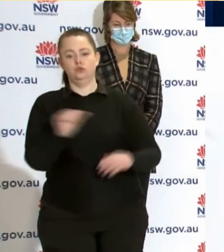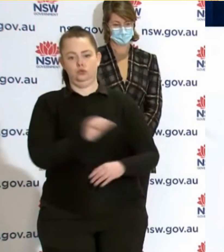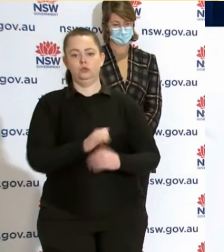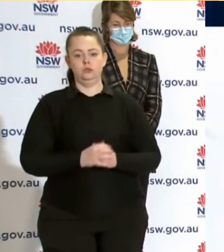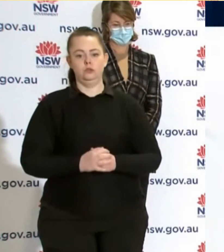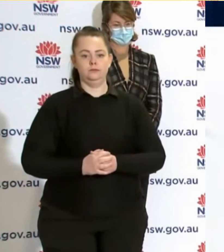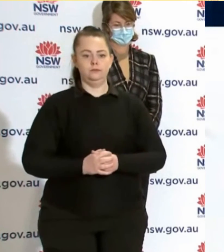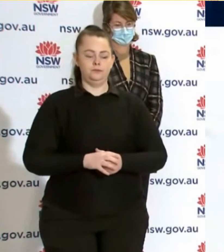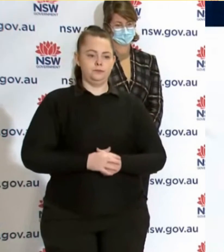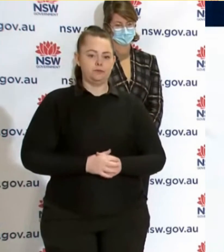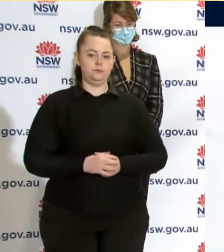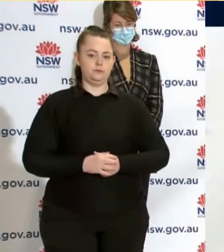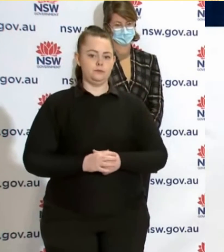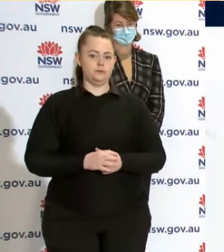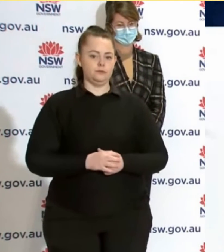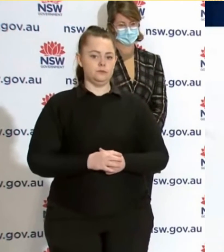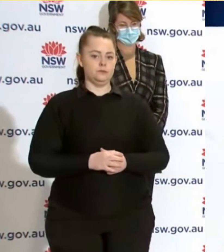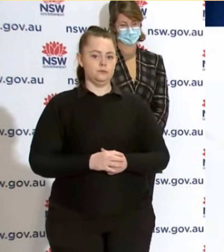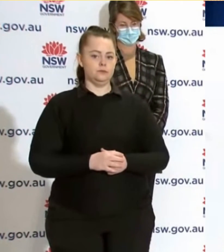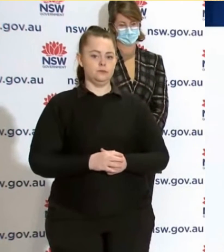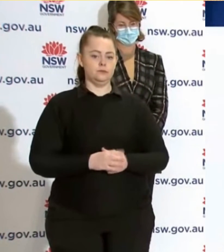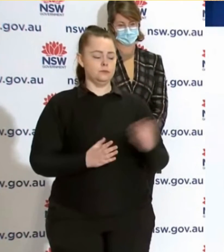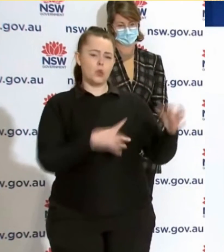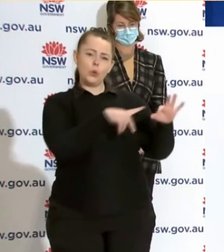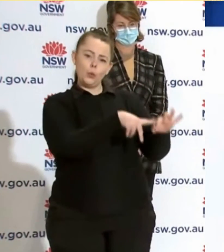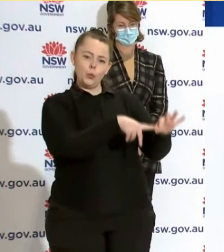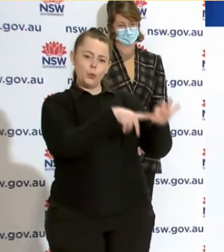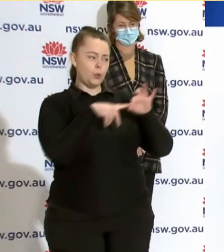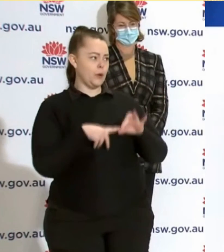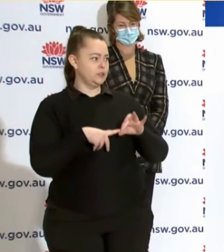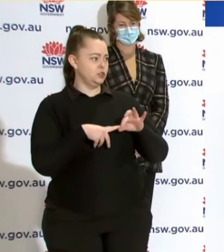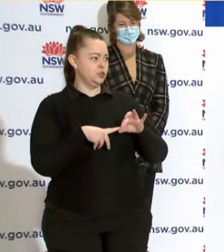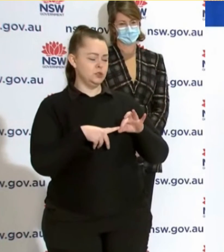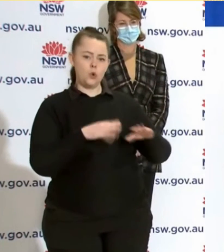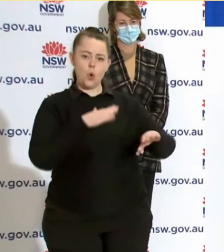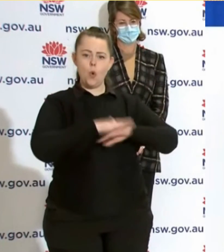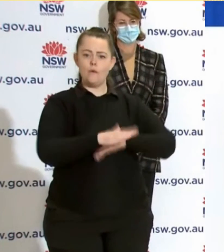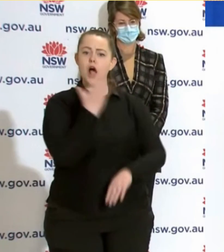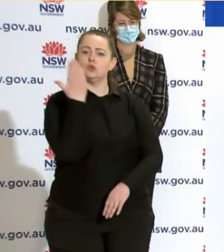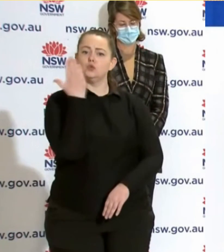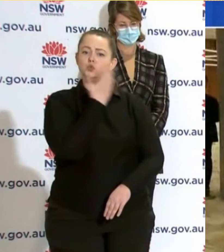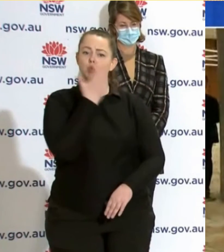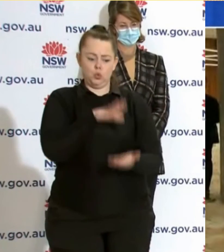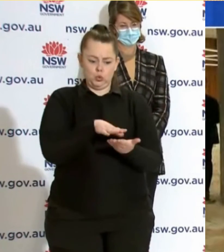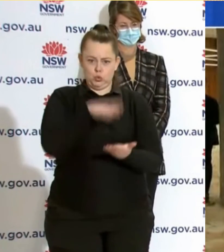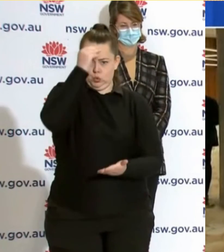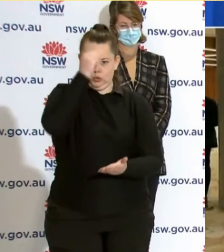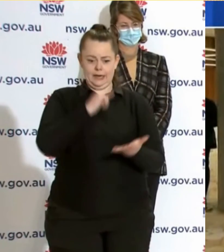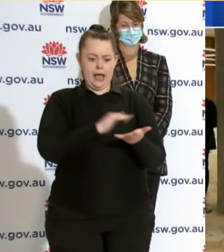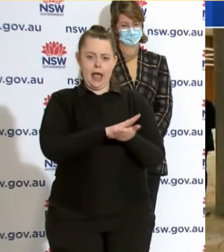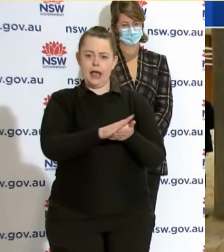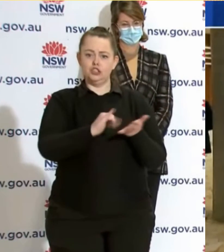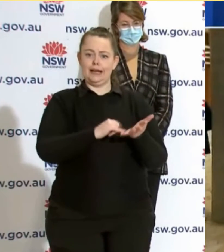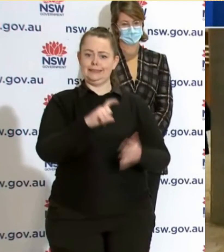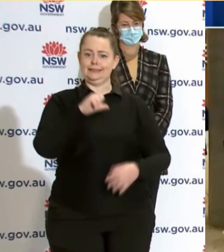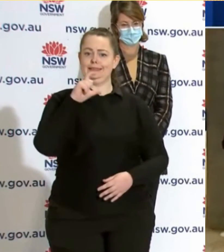Can I just ask you about school HSC vaccinations? Well, I think there were 22,000 you were